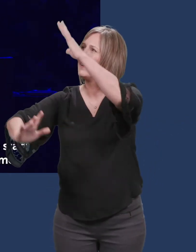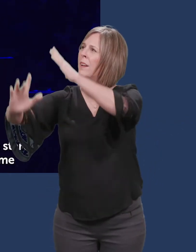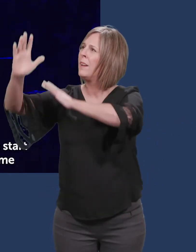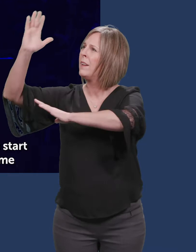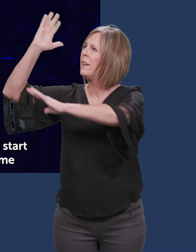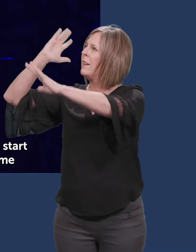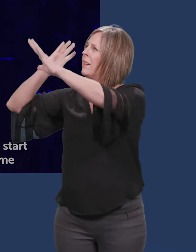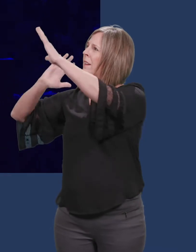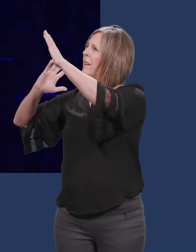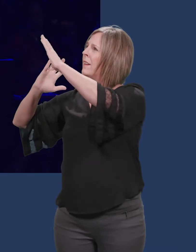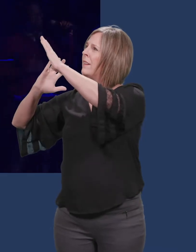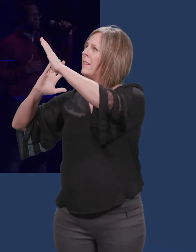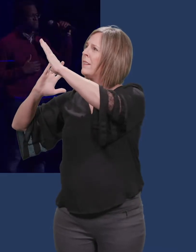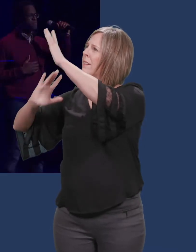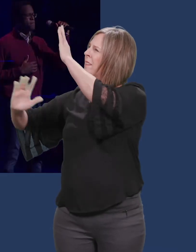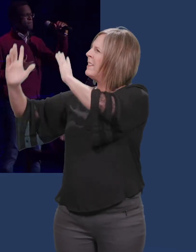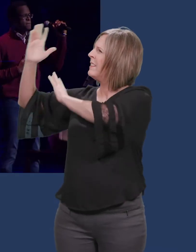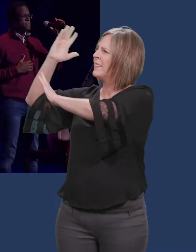time,